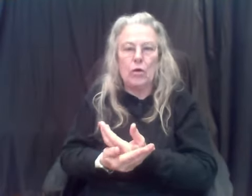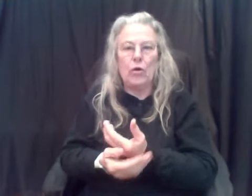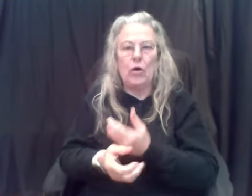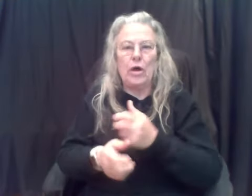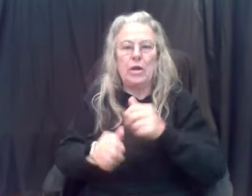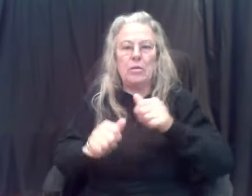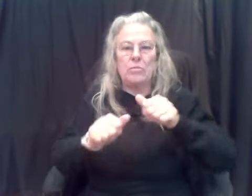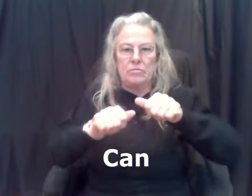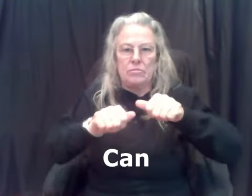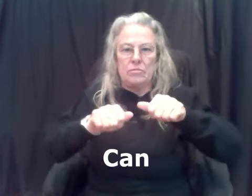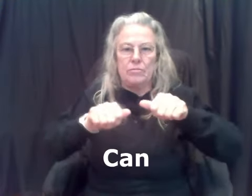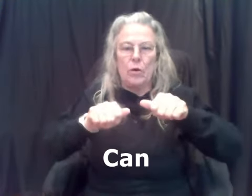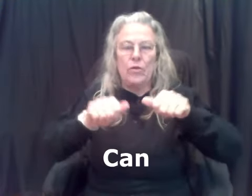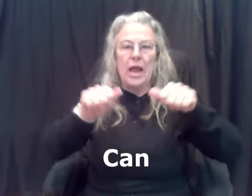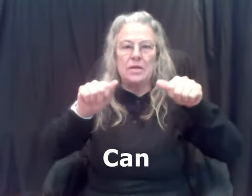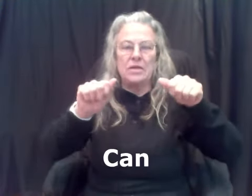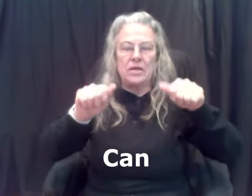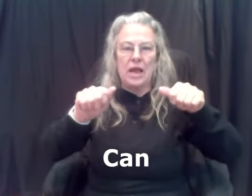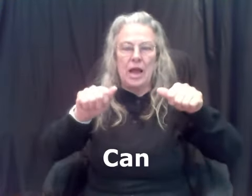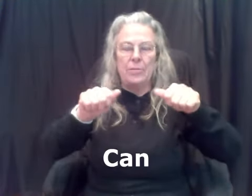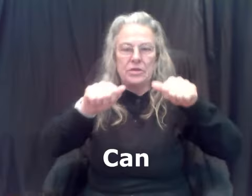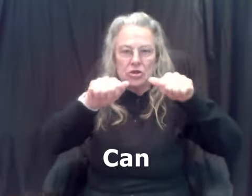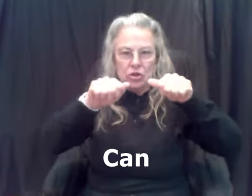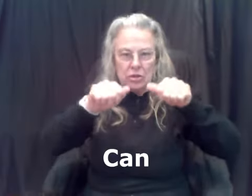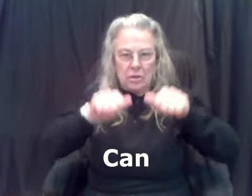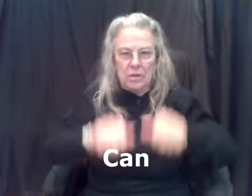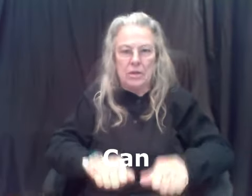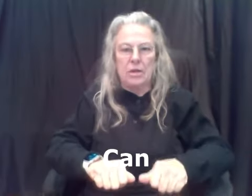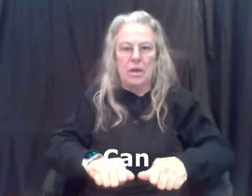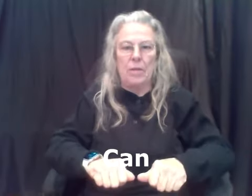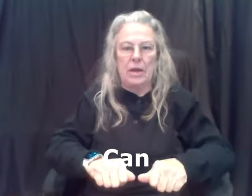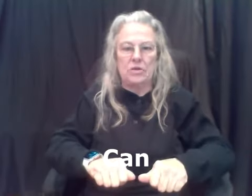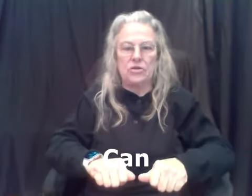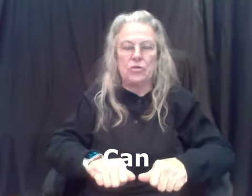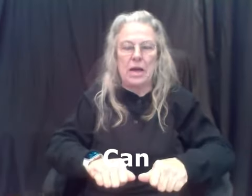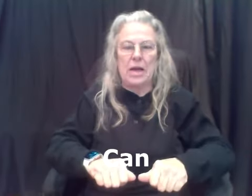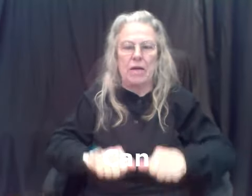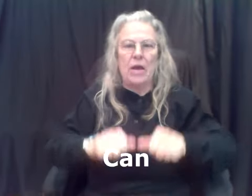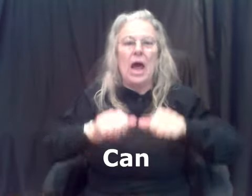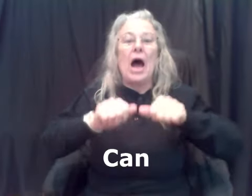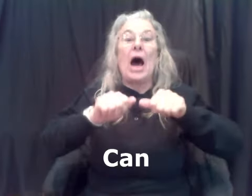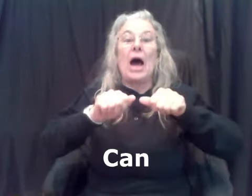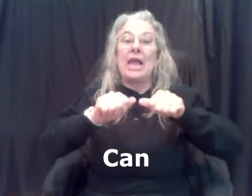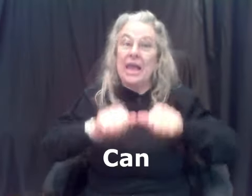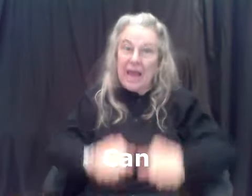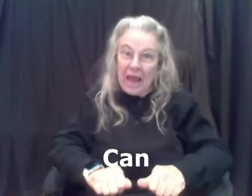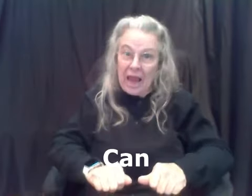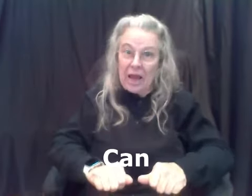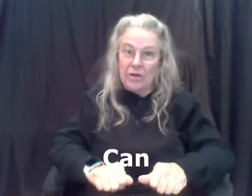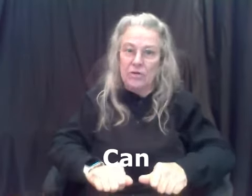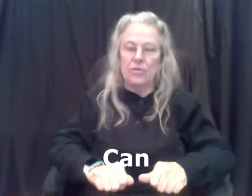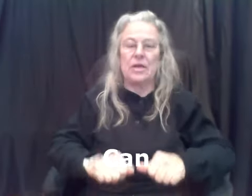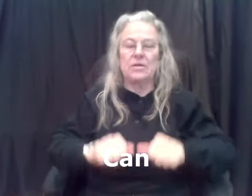could both hands in the a position coming straight down I can do it it's like